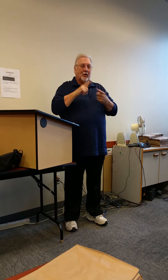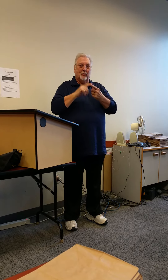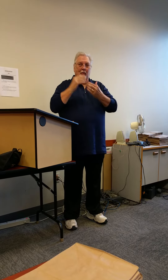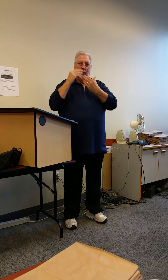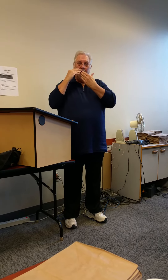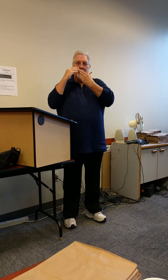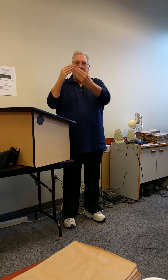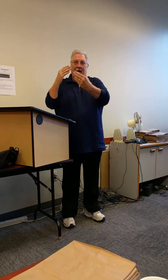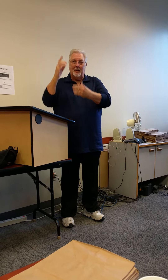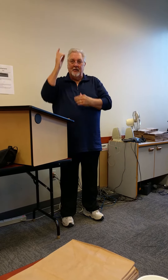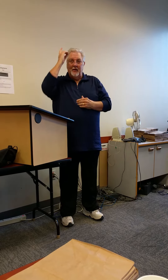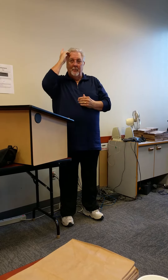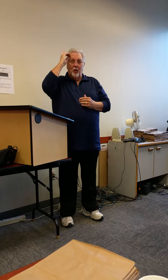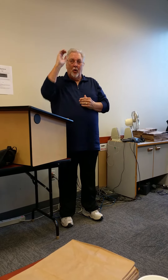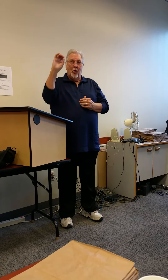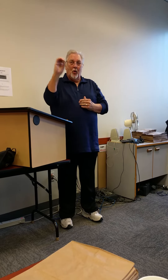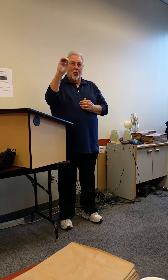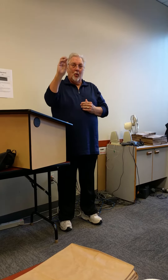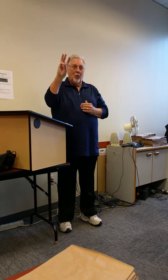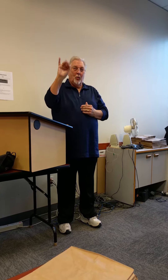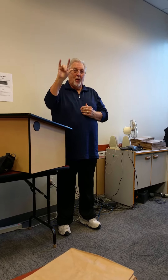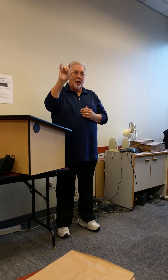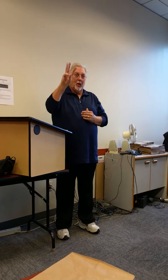I begin, I'd like to give thanks to Deborah O'Willow.